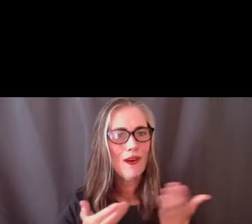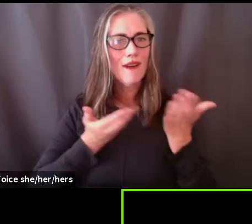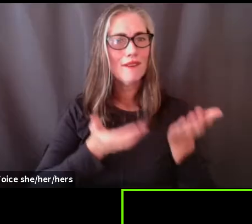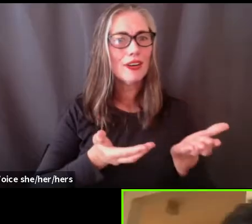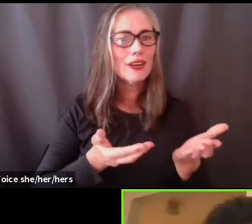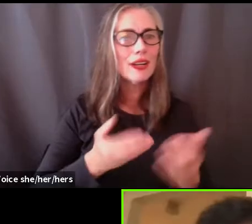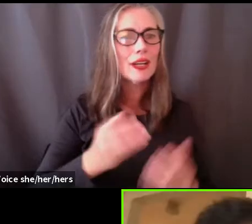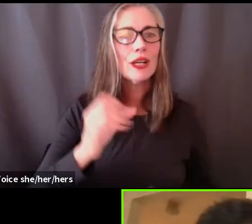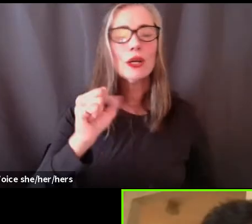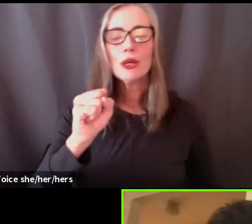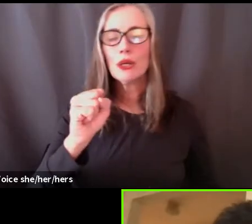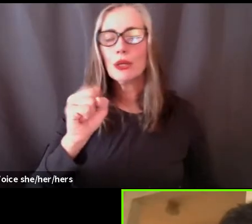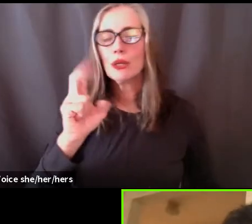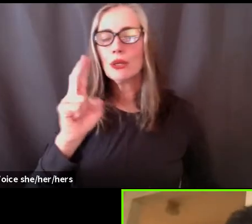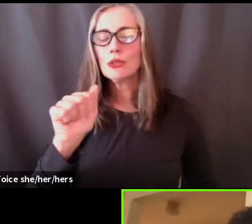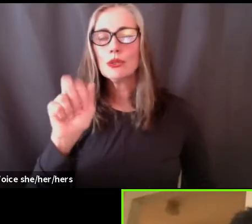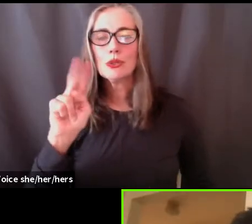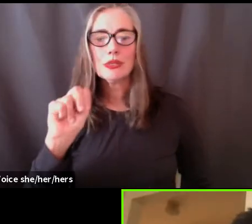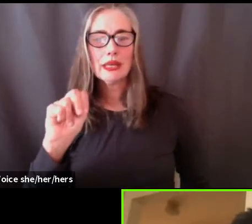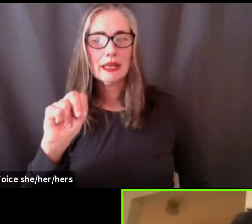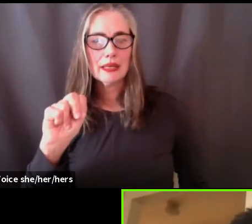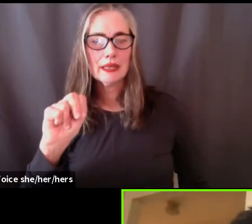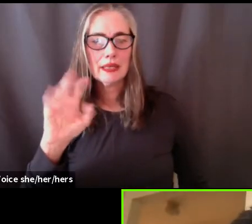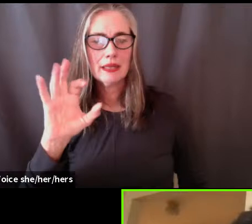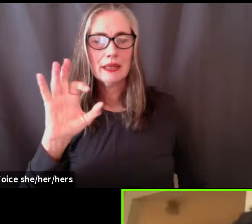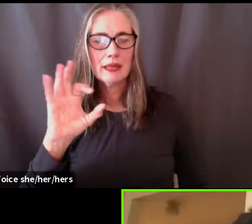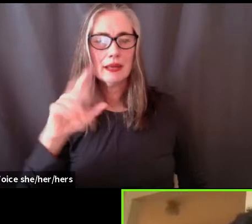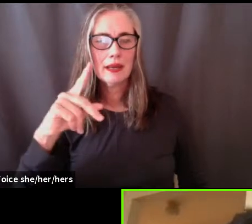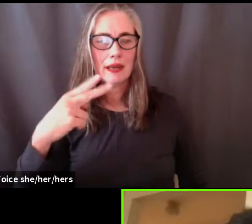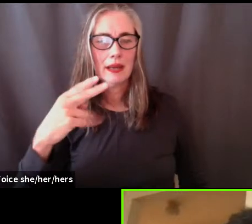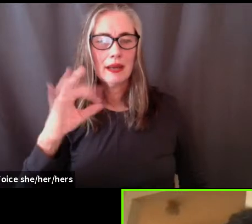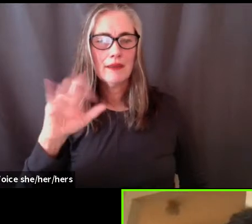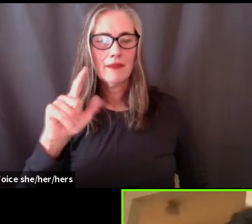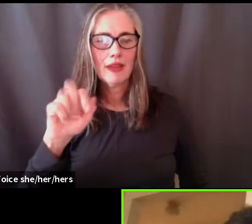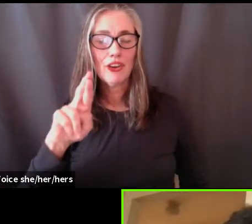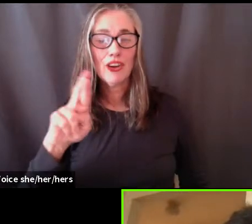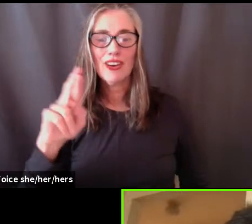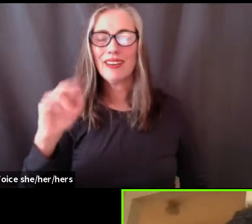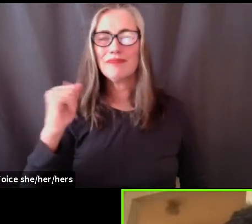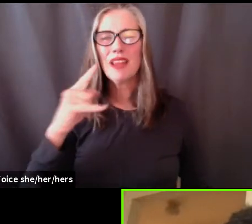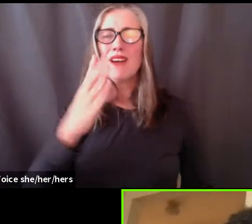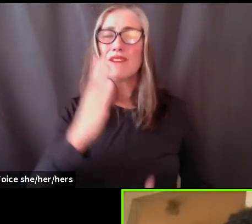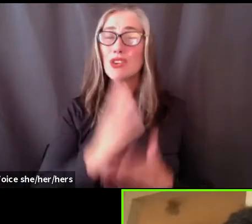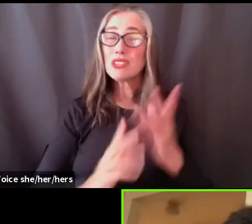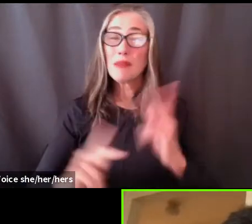Let me unmute. Yeah, this is just a quick thing. For some of us that may be slow learners,